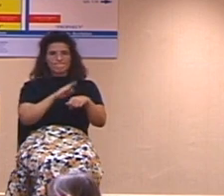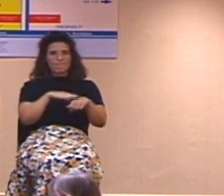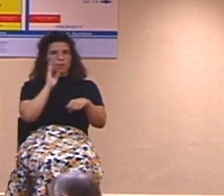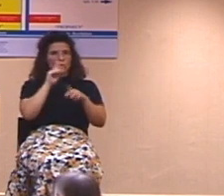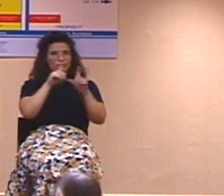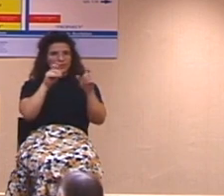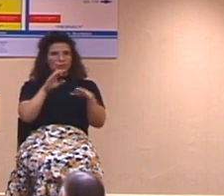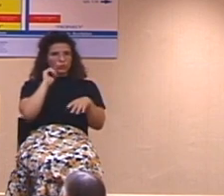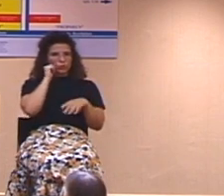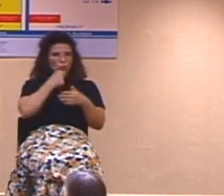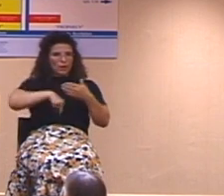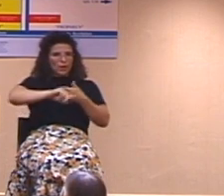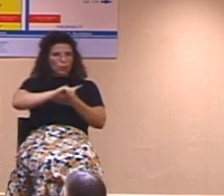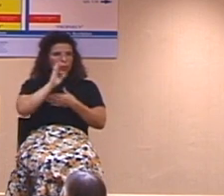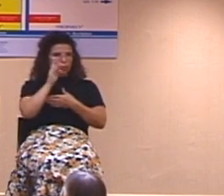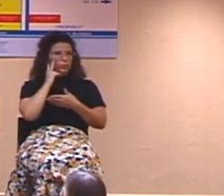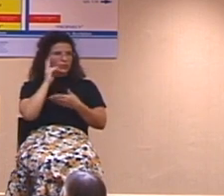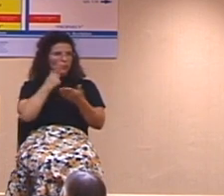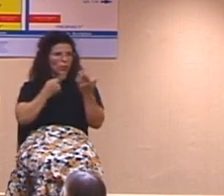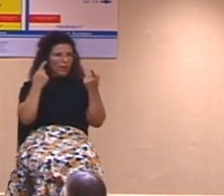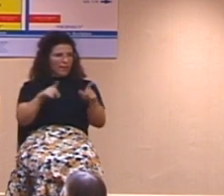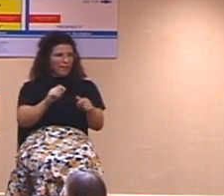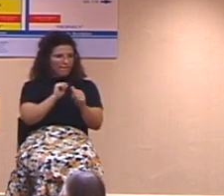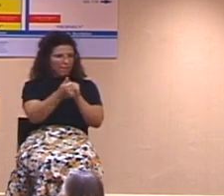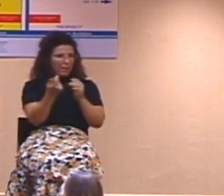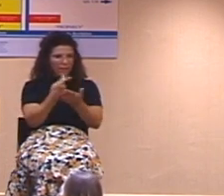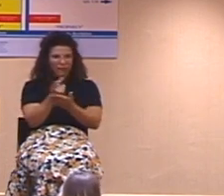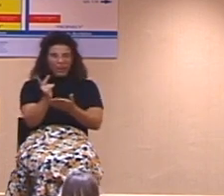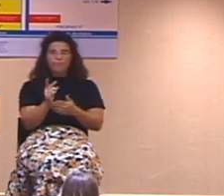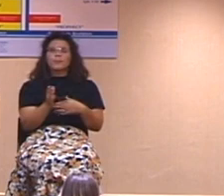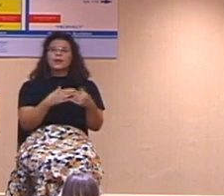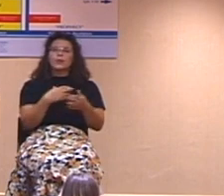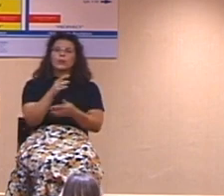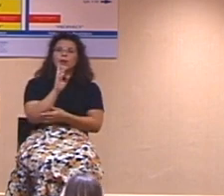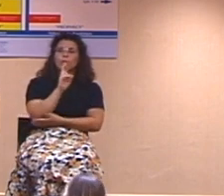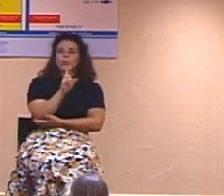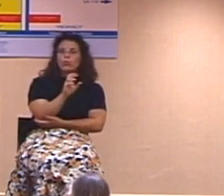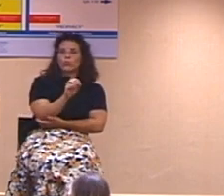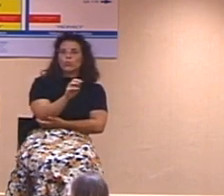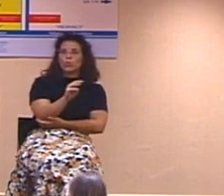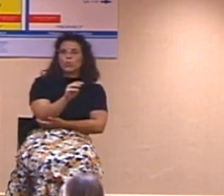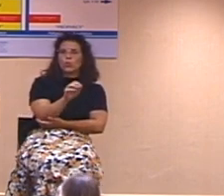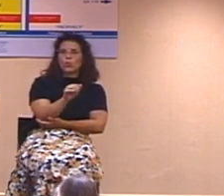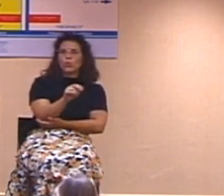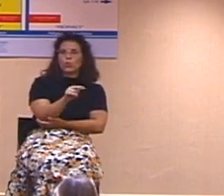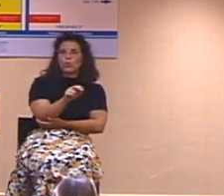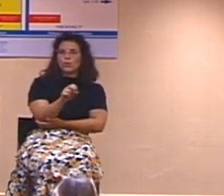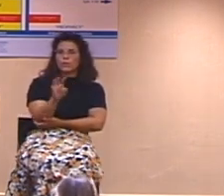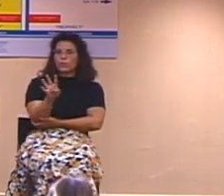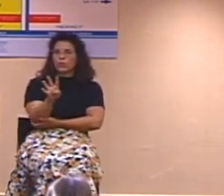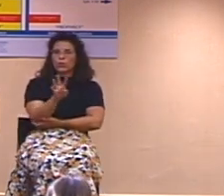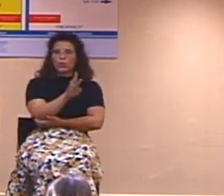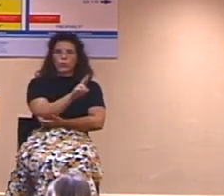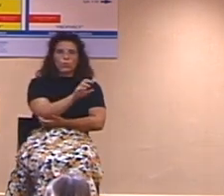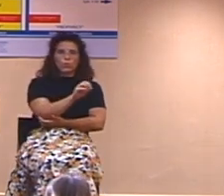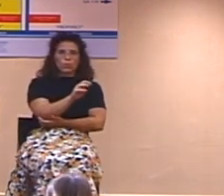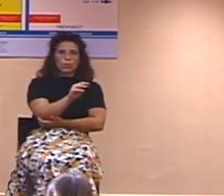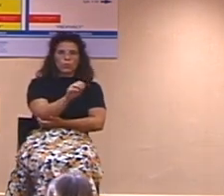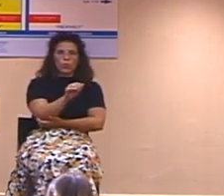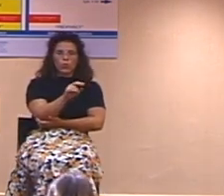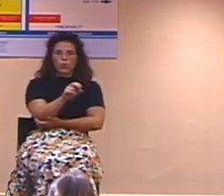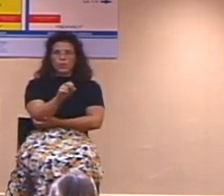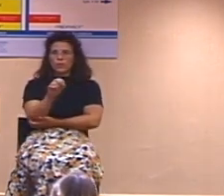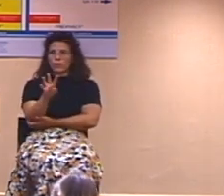and we'll see what happens. But anyway, Romans chapter number 4, if you will. When we got the little email about